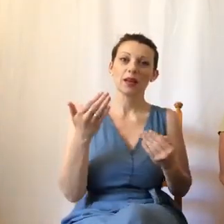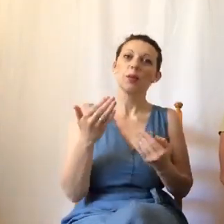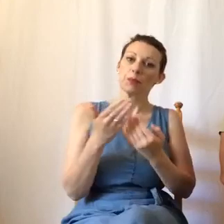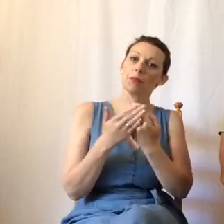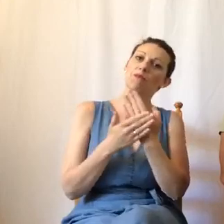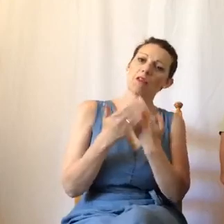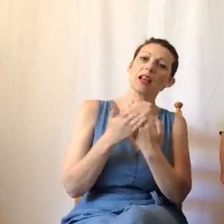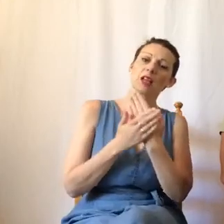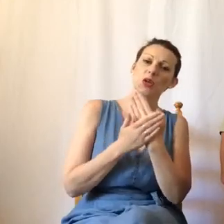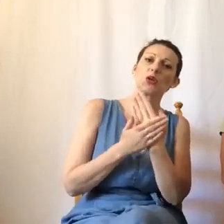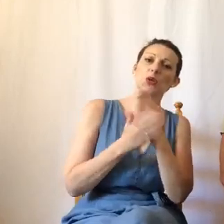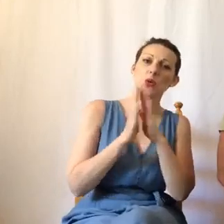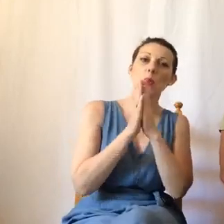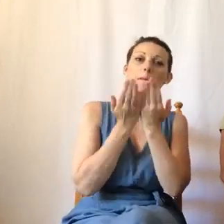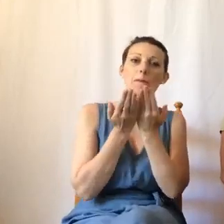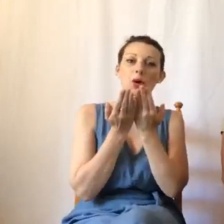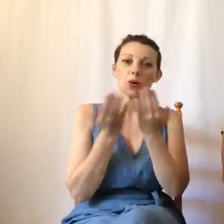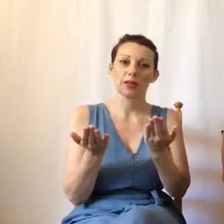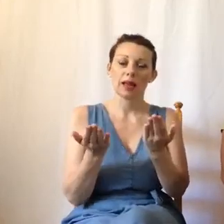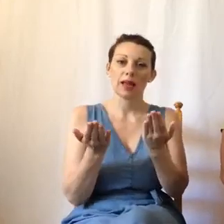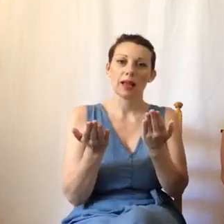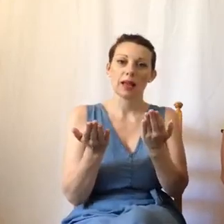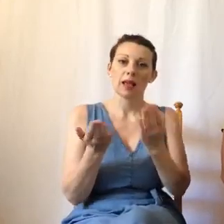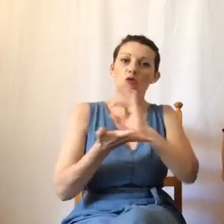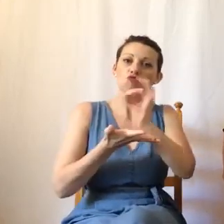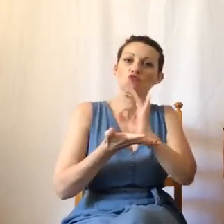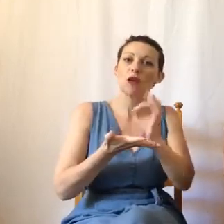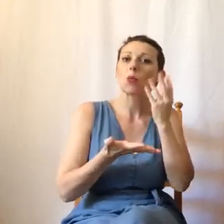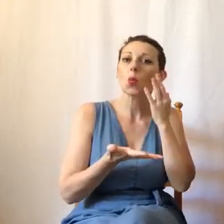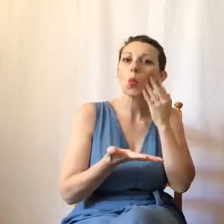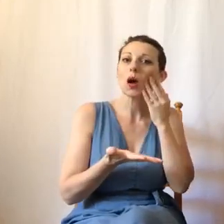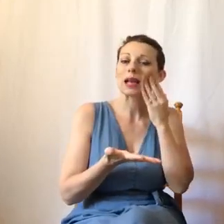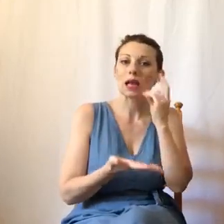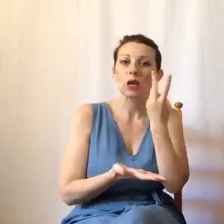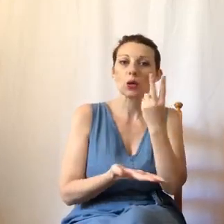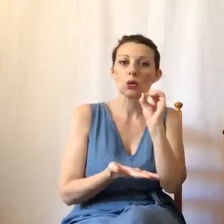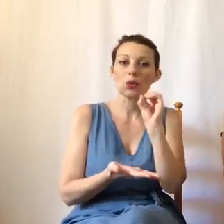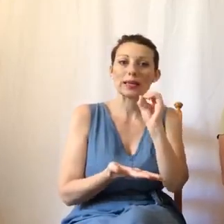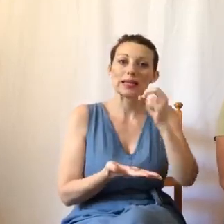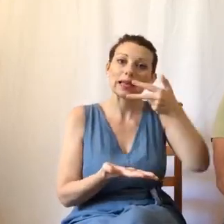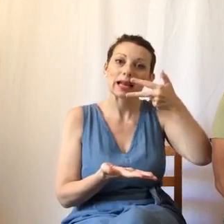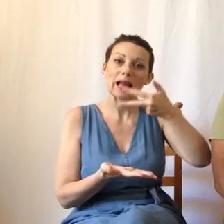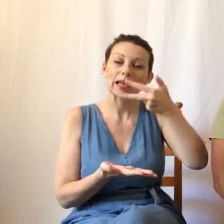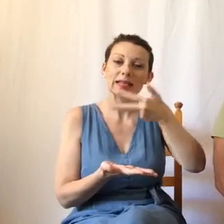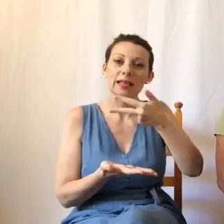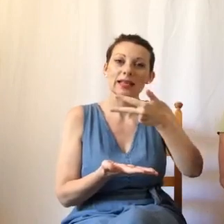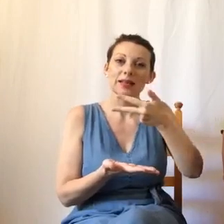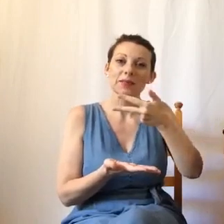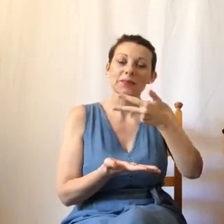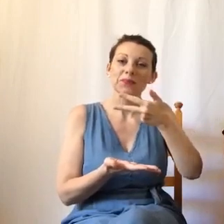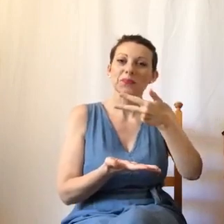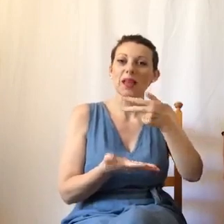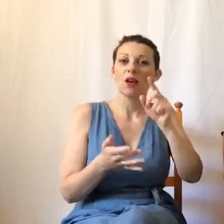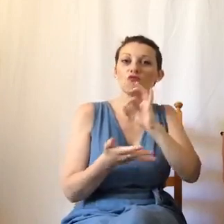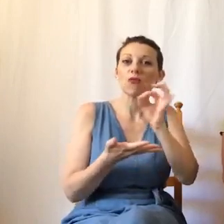It's 2018 and it's written by a lady we met, the lovely Lauren